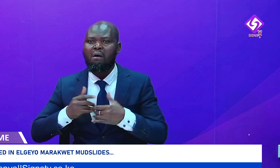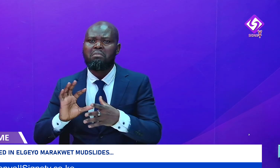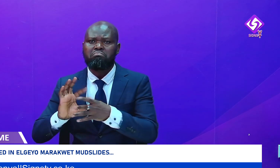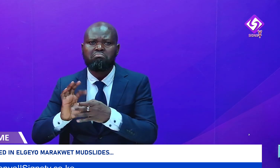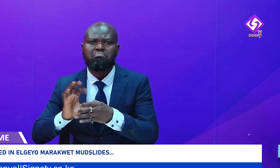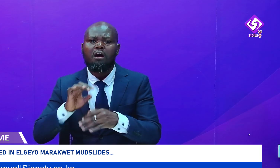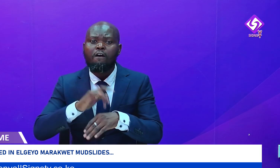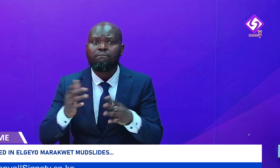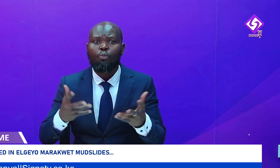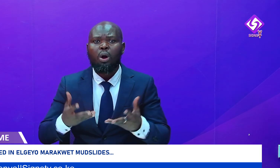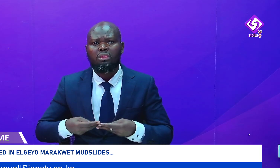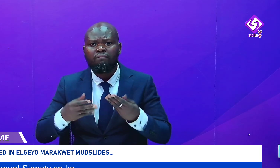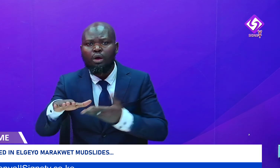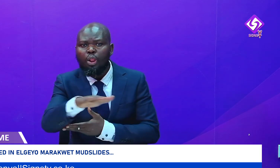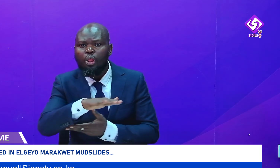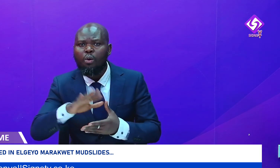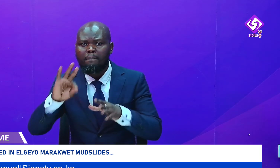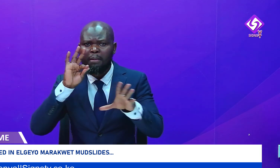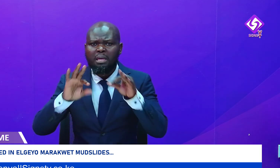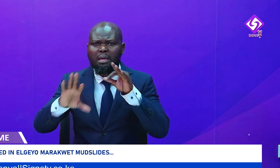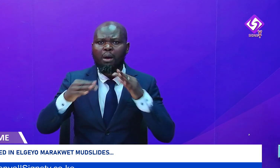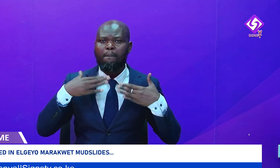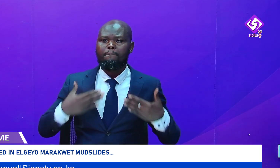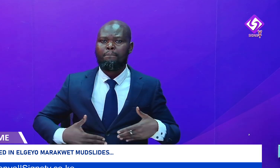to locate survivors and recover bodies from the debris.